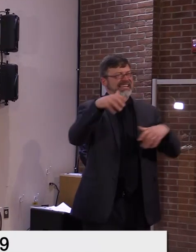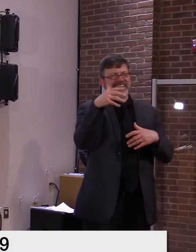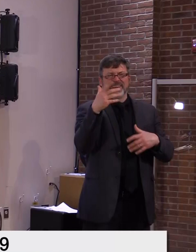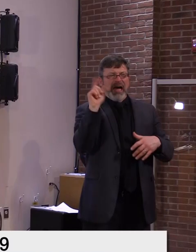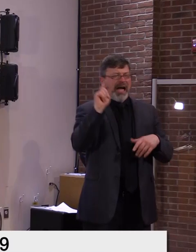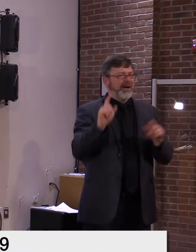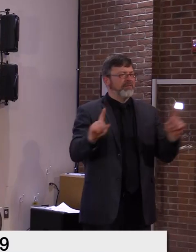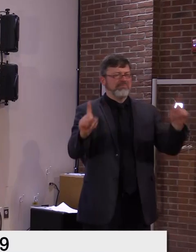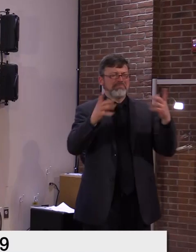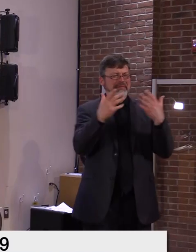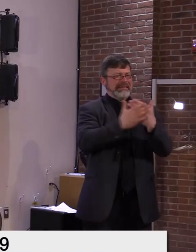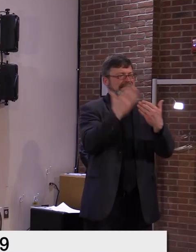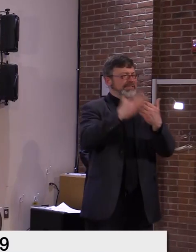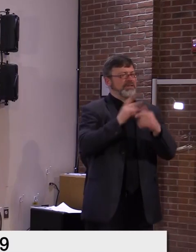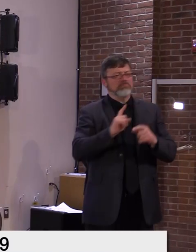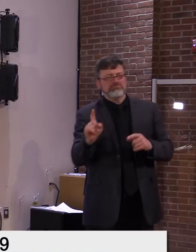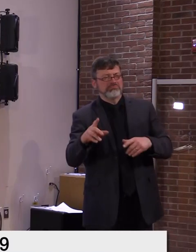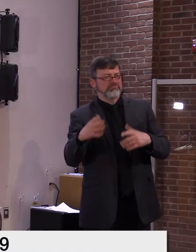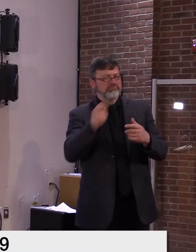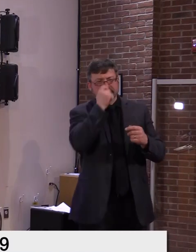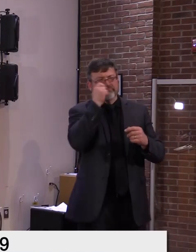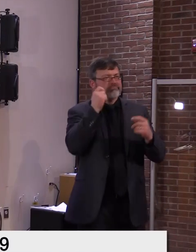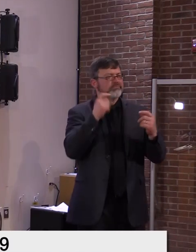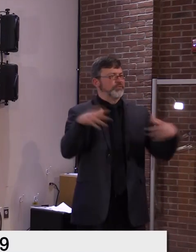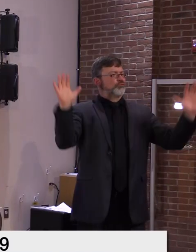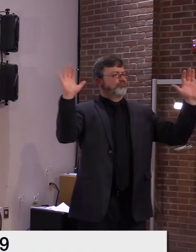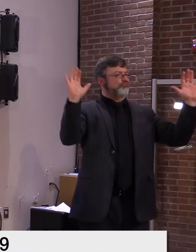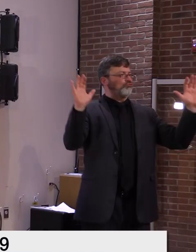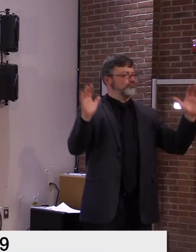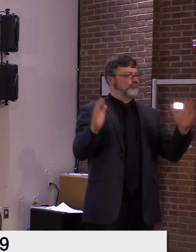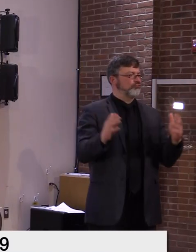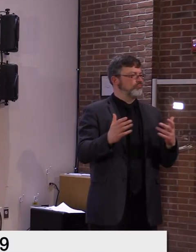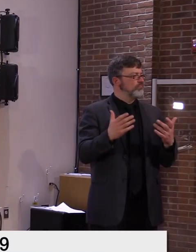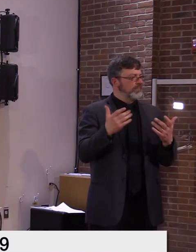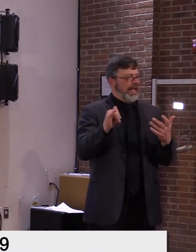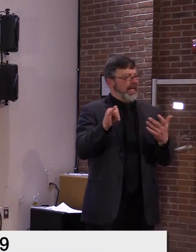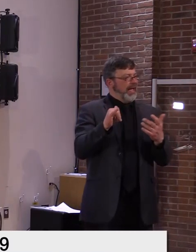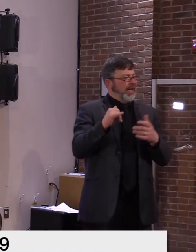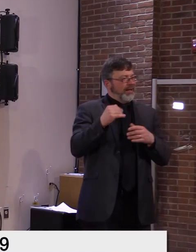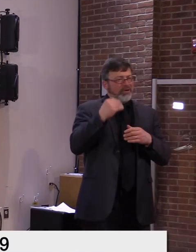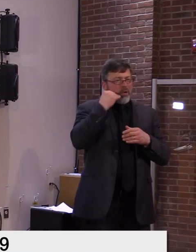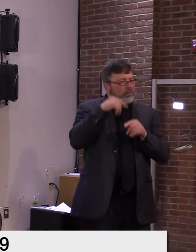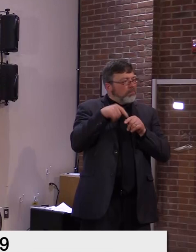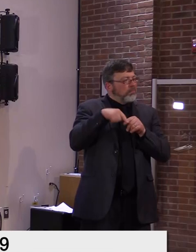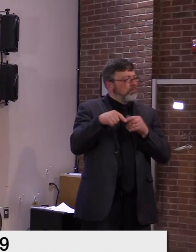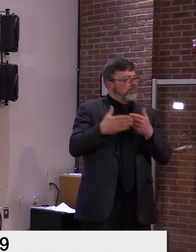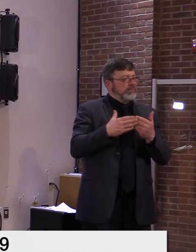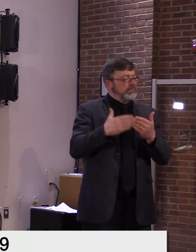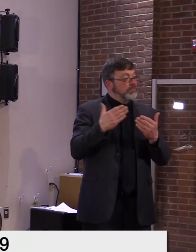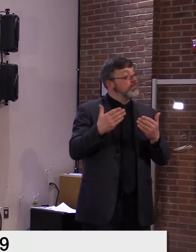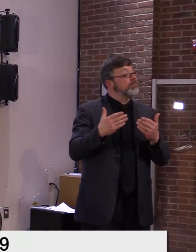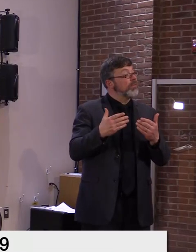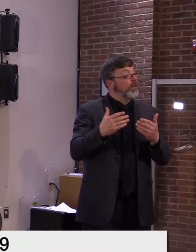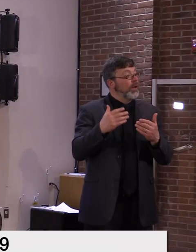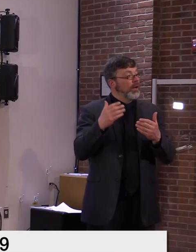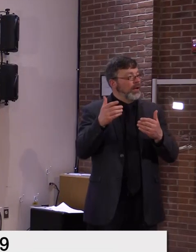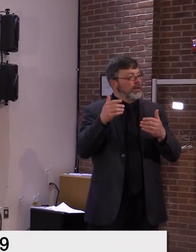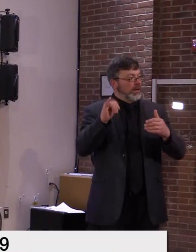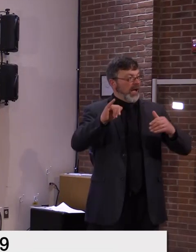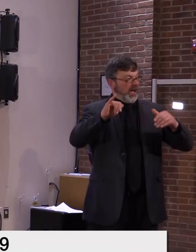little earlier. This new travel guidance is now available on our website at